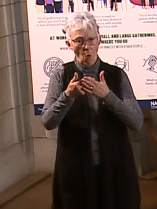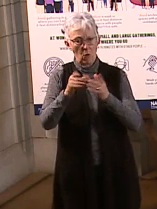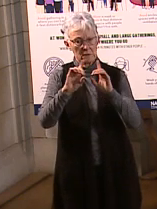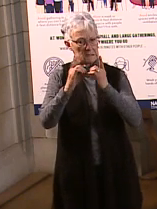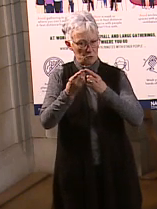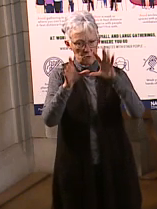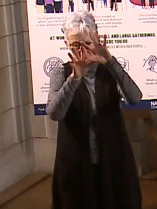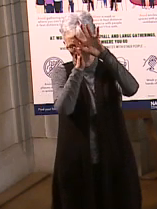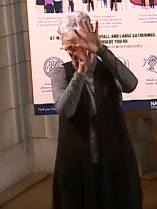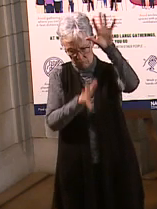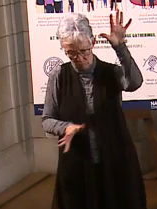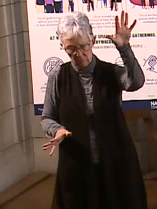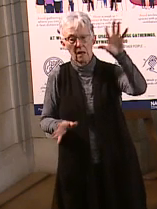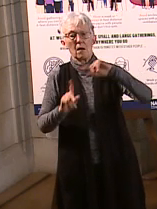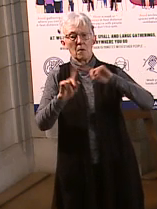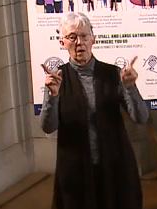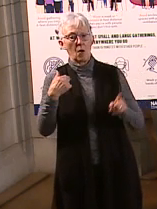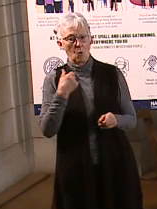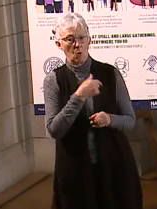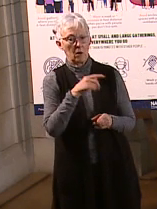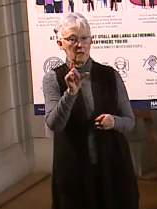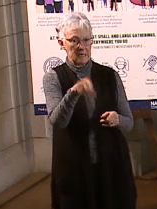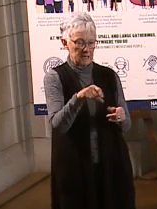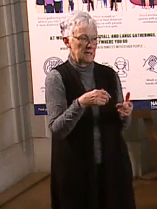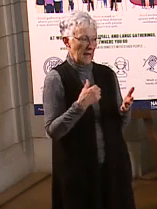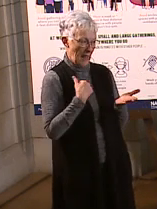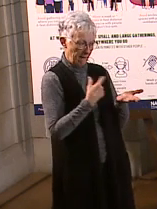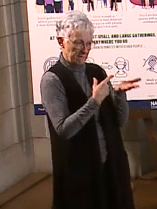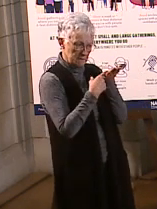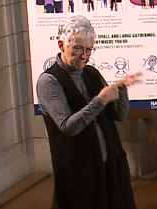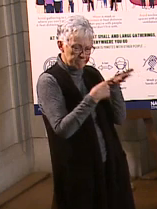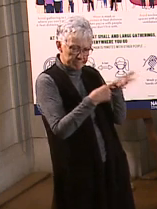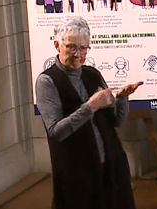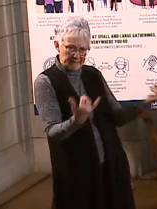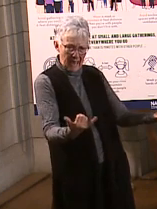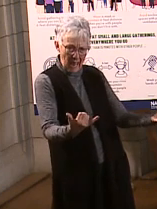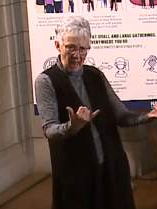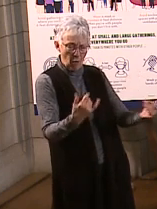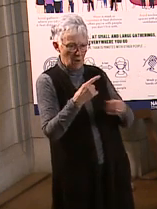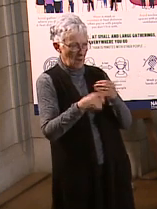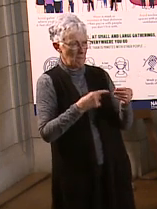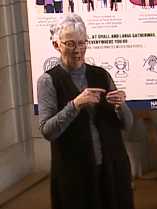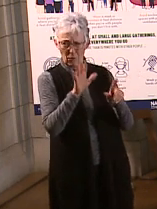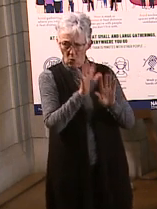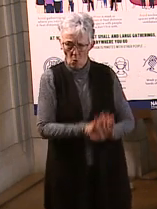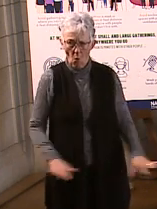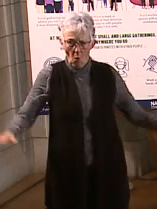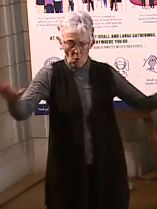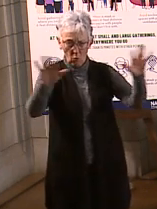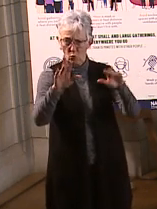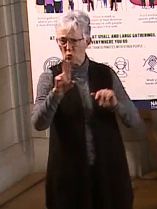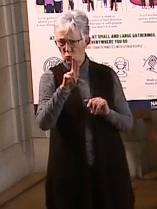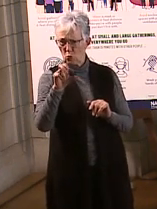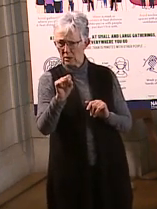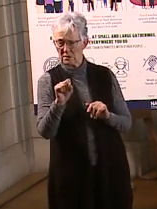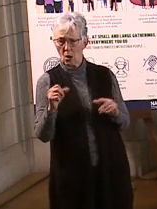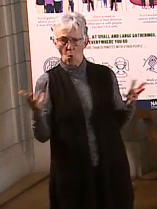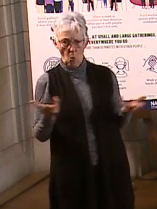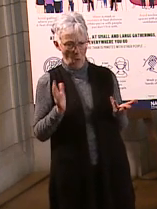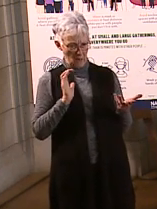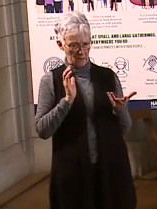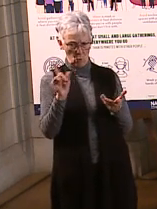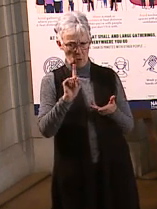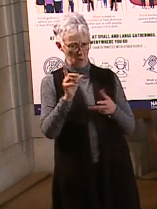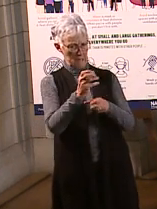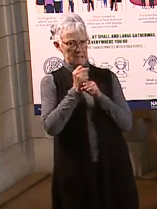what that power mix is. Because it's not even just about the Southwest Power Pool, it's about the entire country. And what is our energy mix to be able to make sure